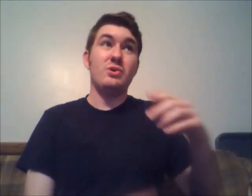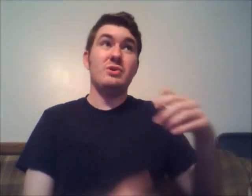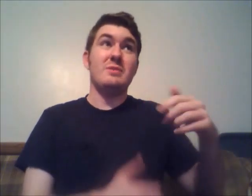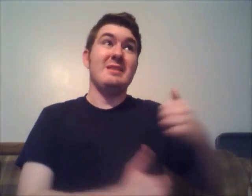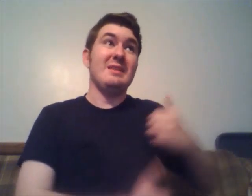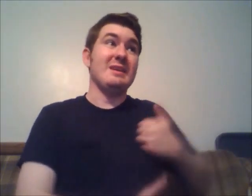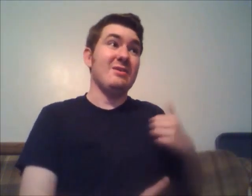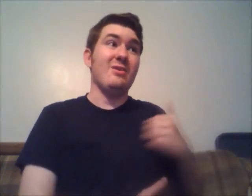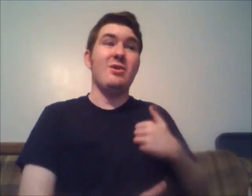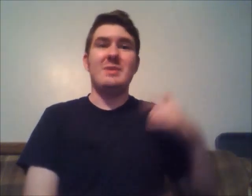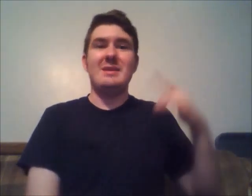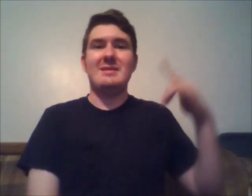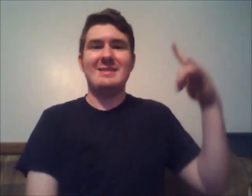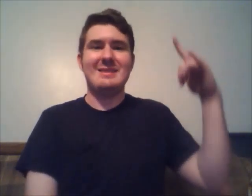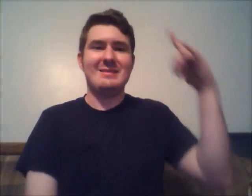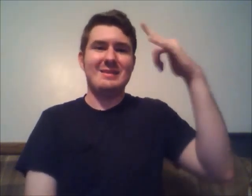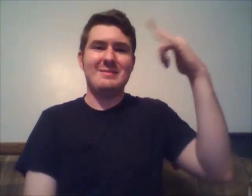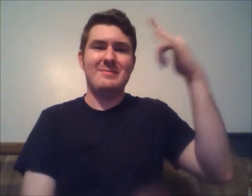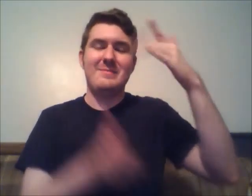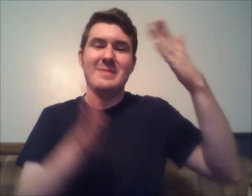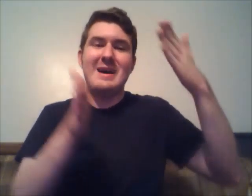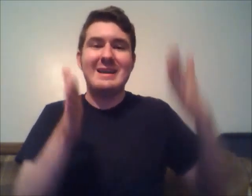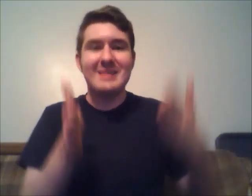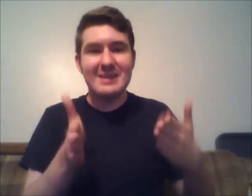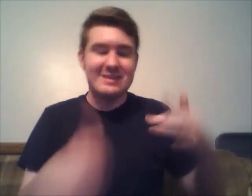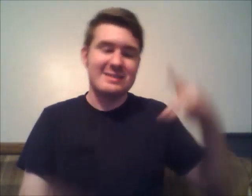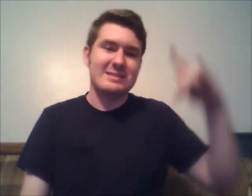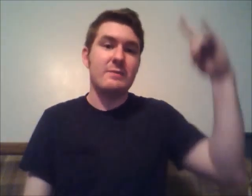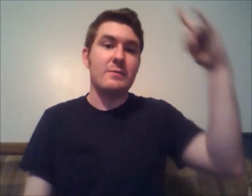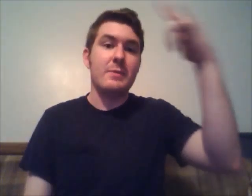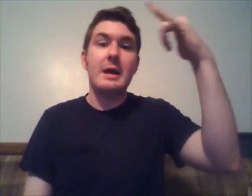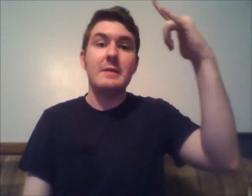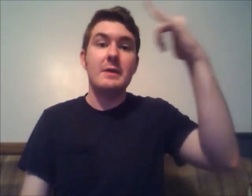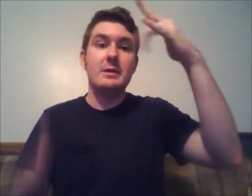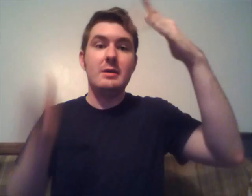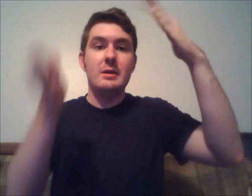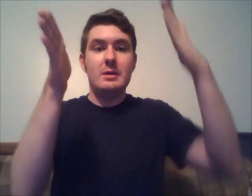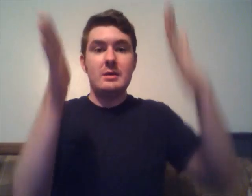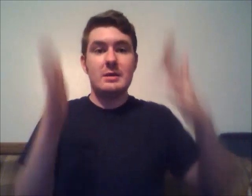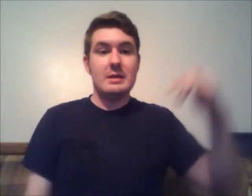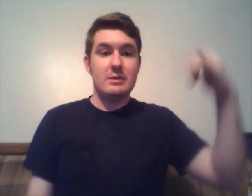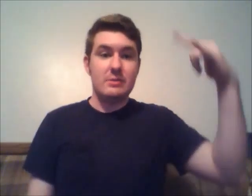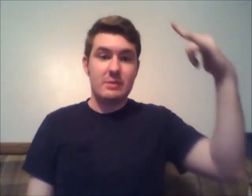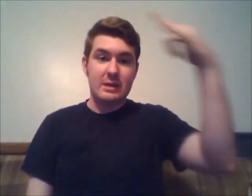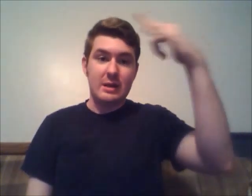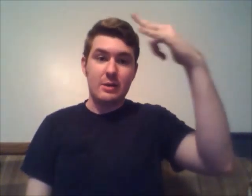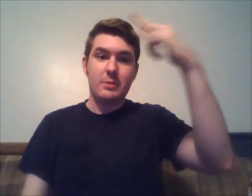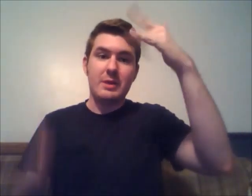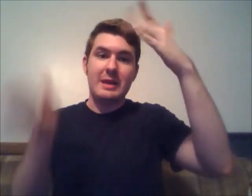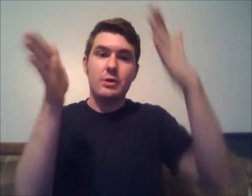could be like an Army, like a pilot, and this is a sign for pilot, like like an airplane or